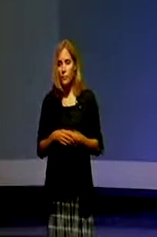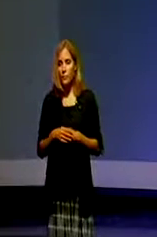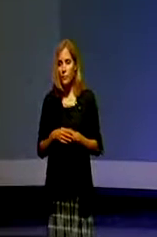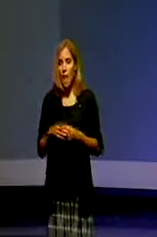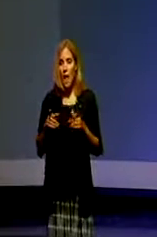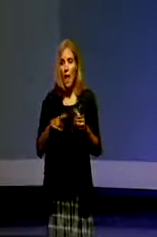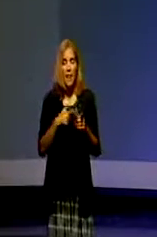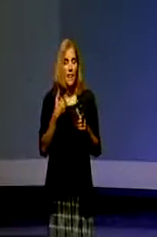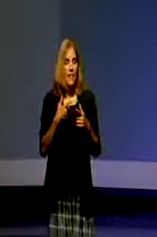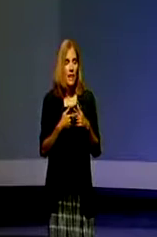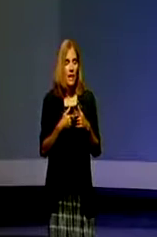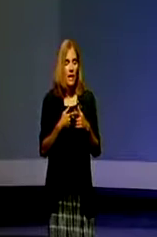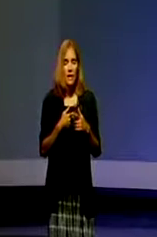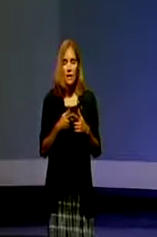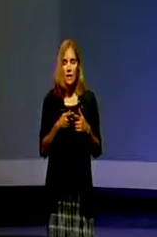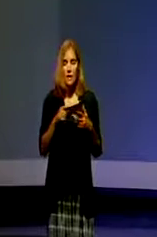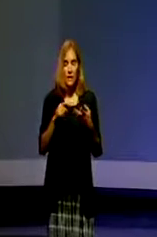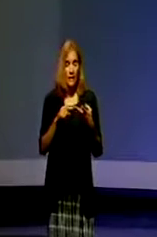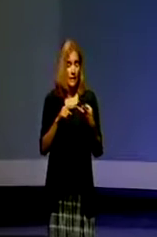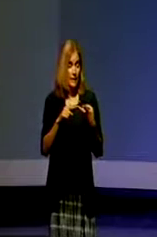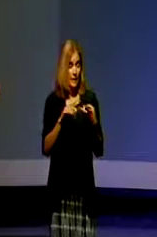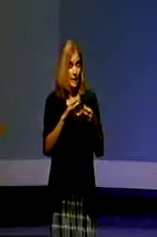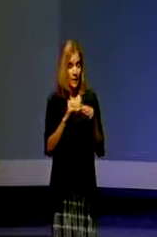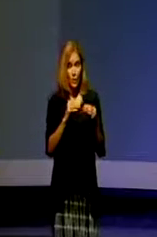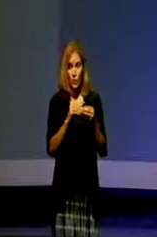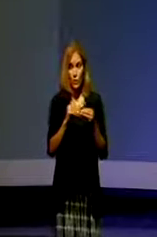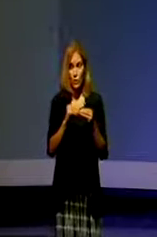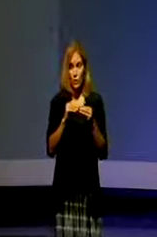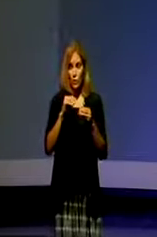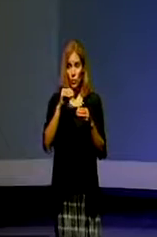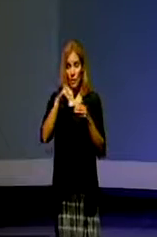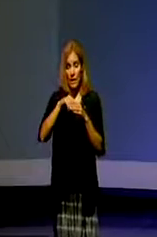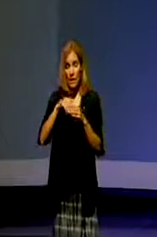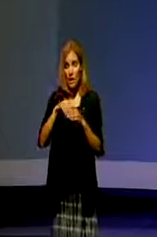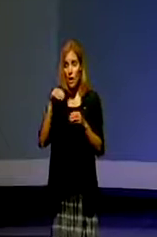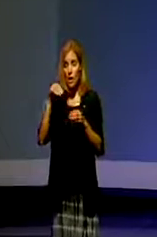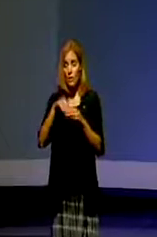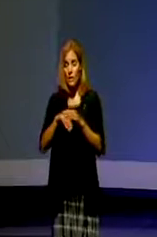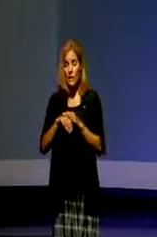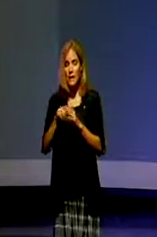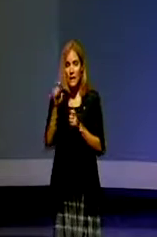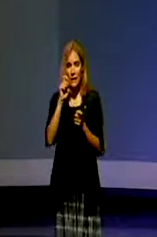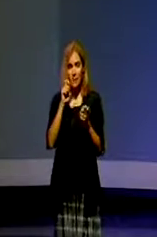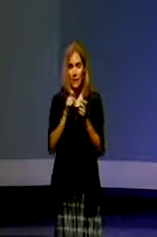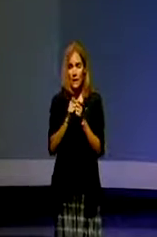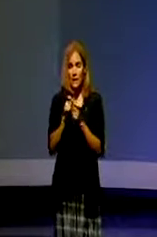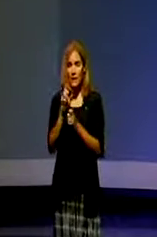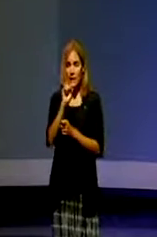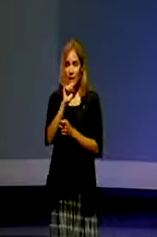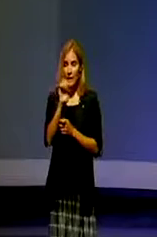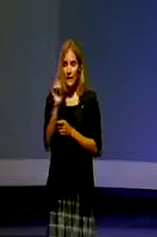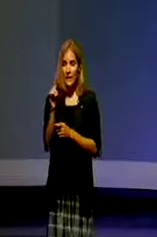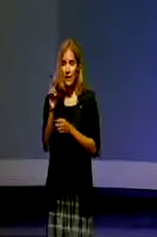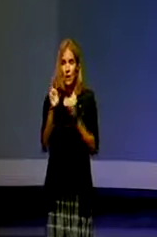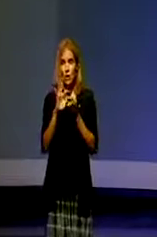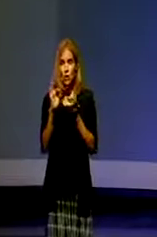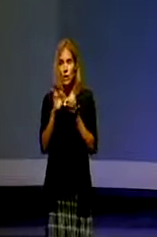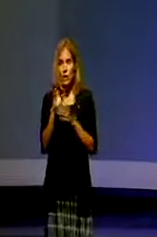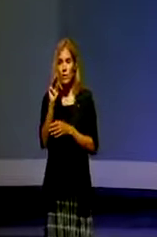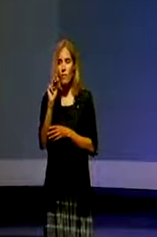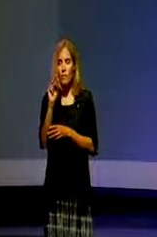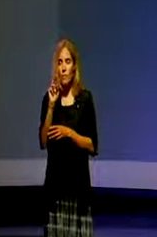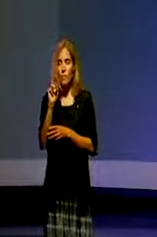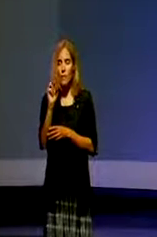then we move in the second parable from talking about planting in general to planting a specific seed, the parable of the